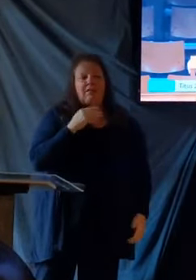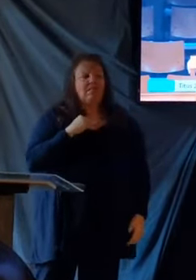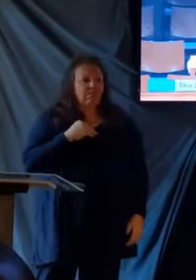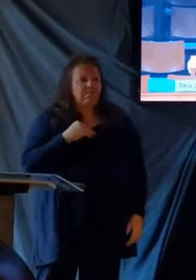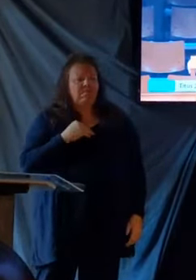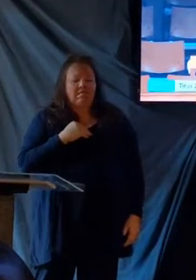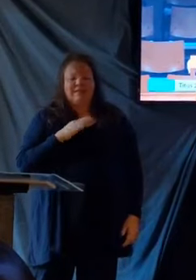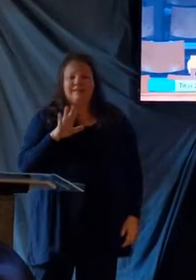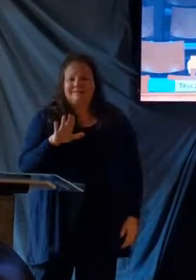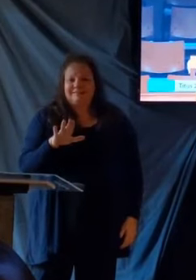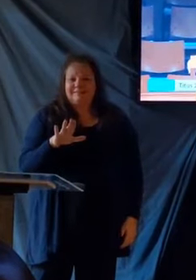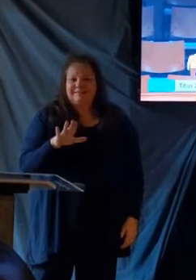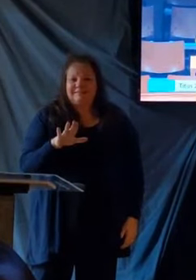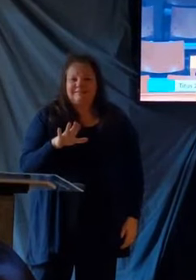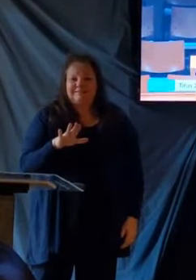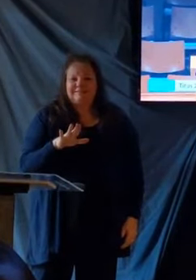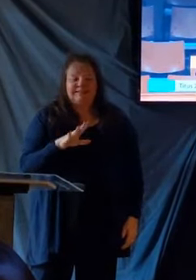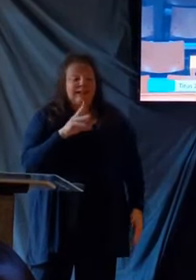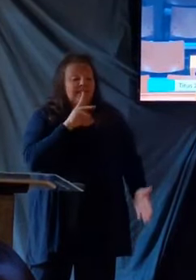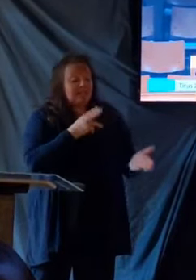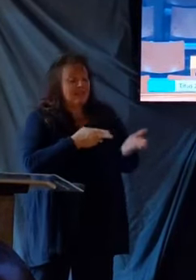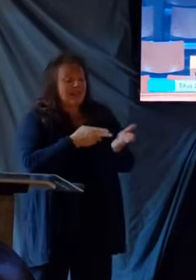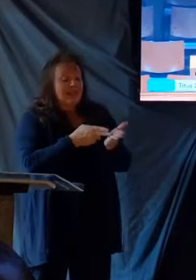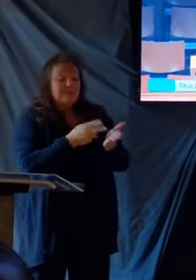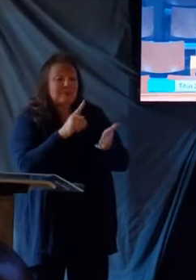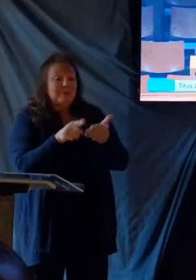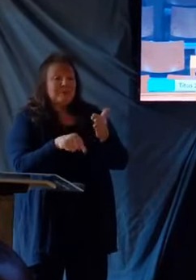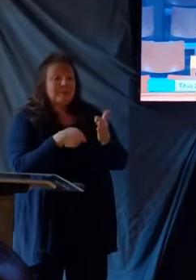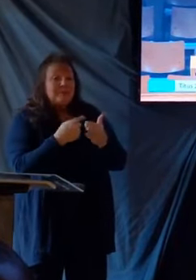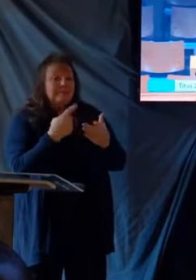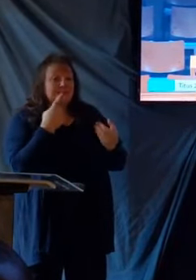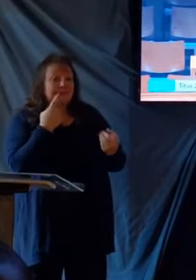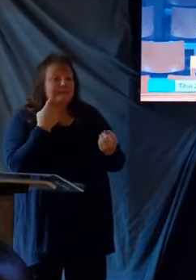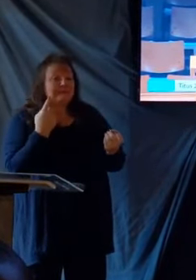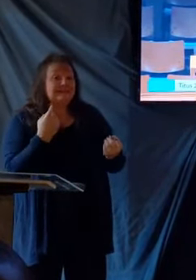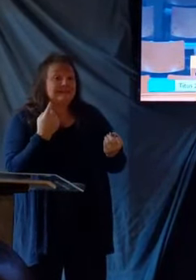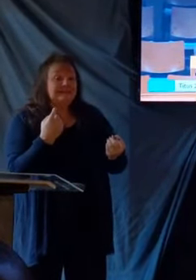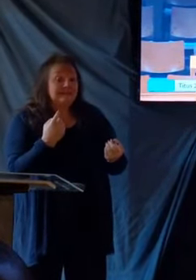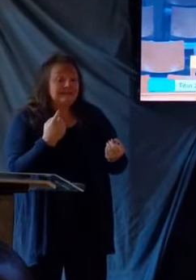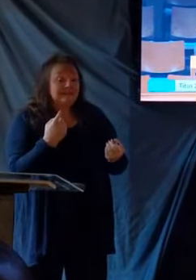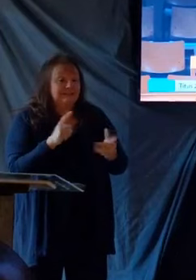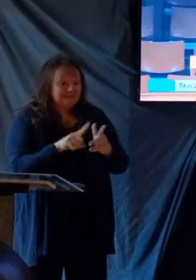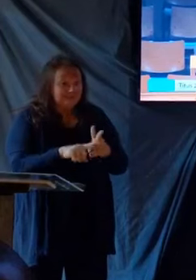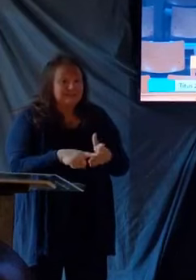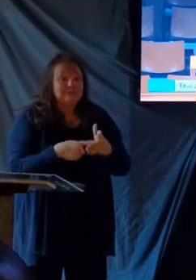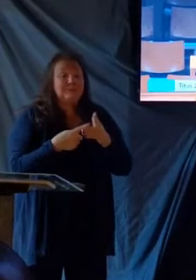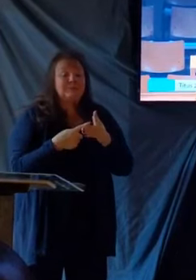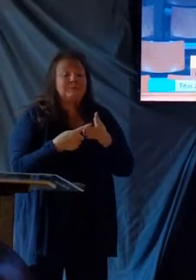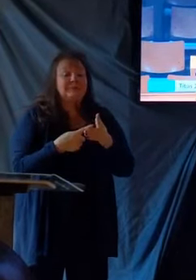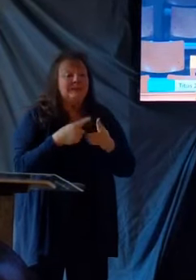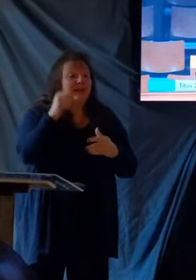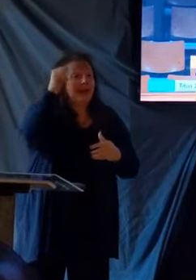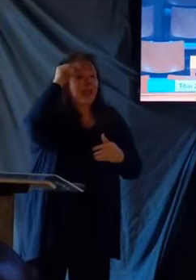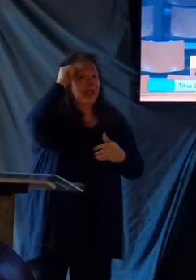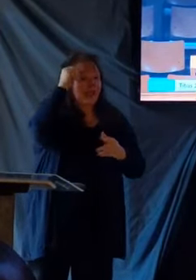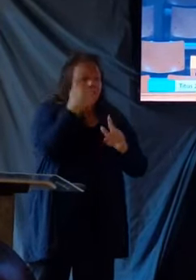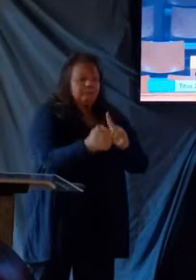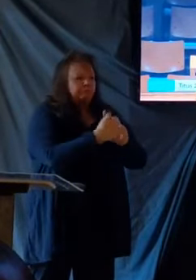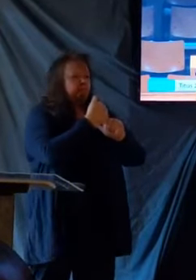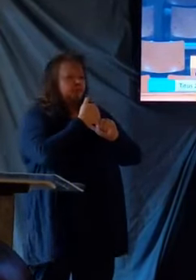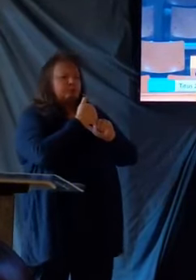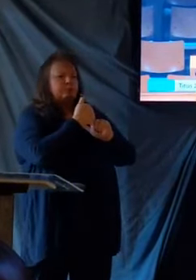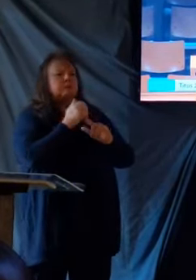is those truths about the fall into sin, Adam wasn't